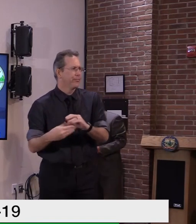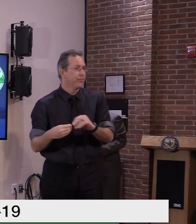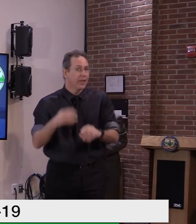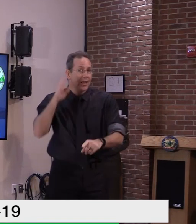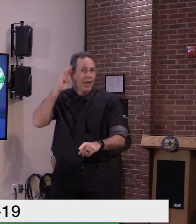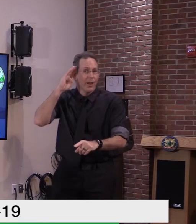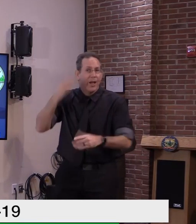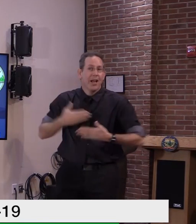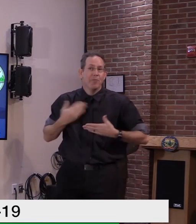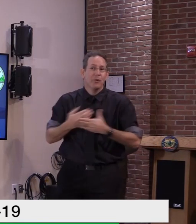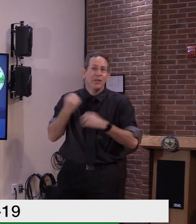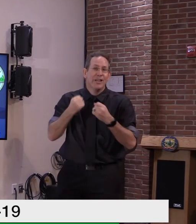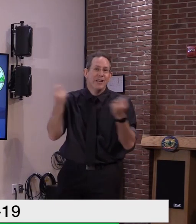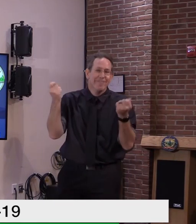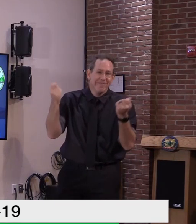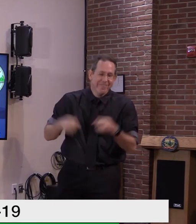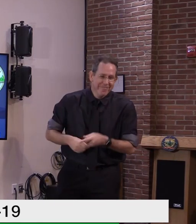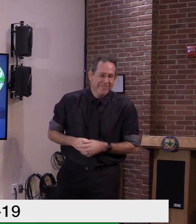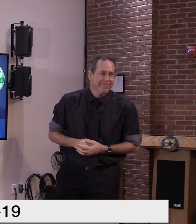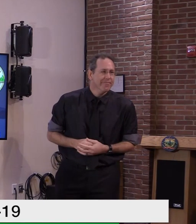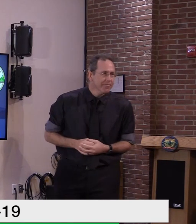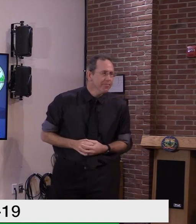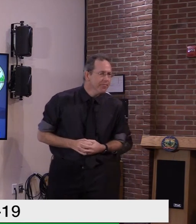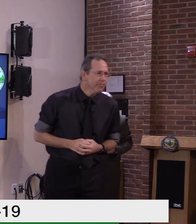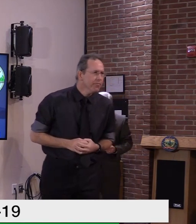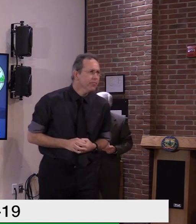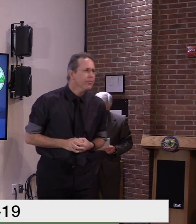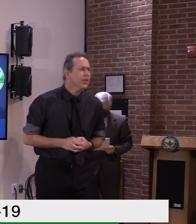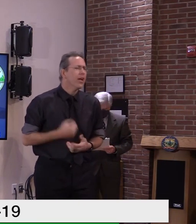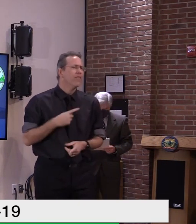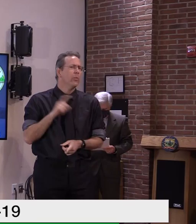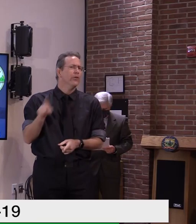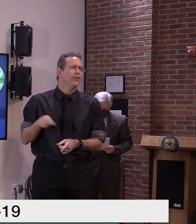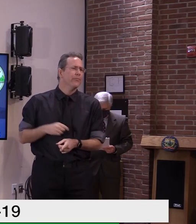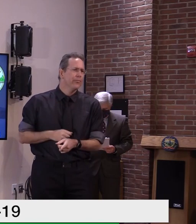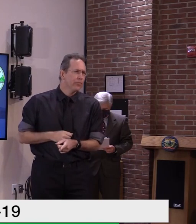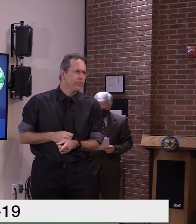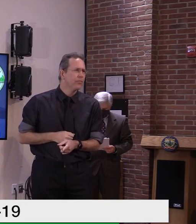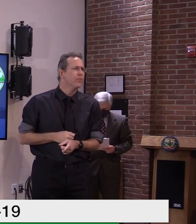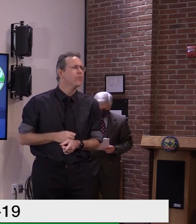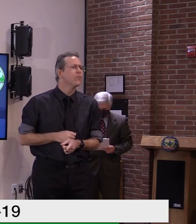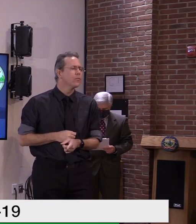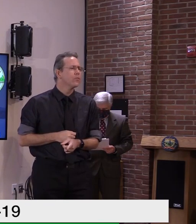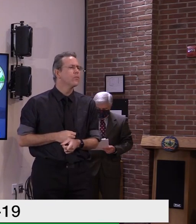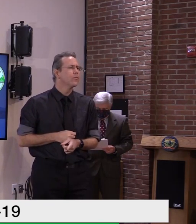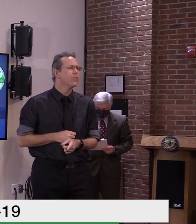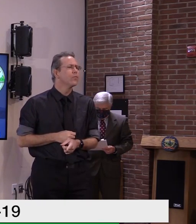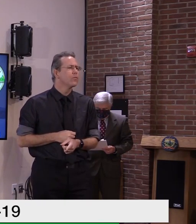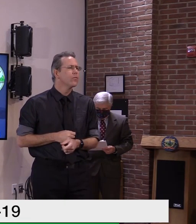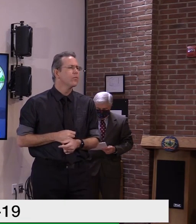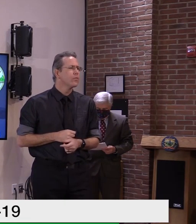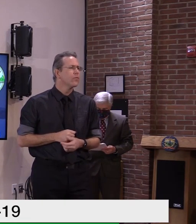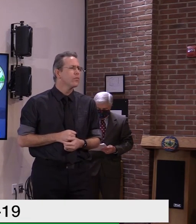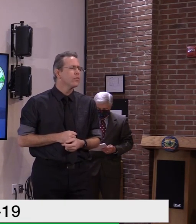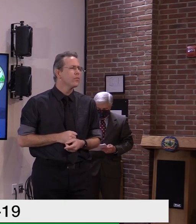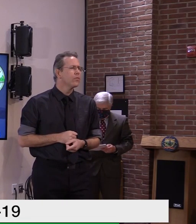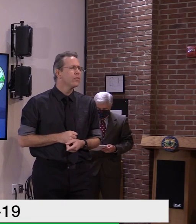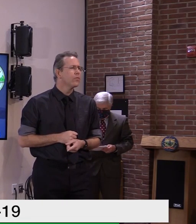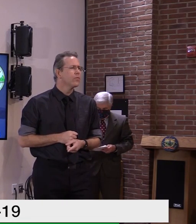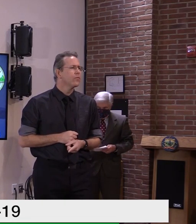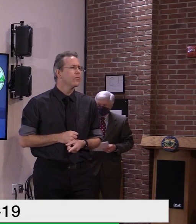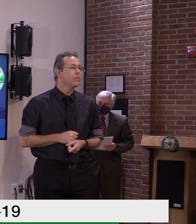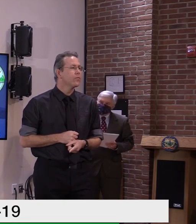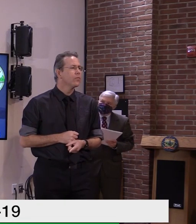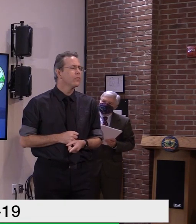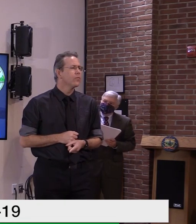I'm asking about the Vermont Veterans Home outbreak. Is there any understanding of what might have caused